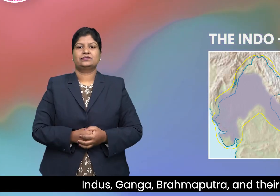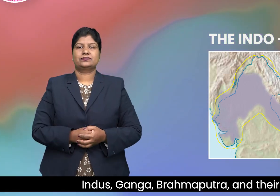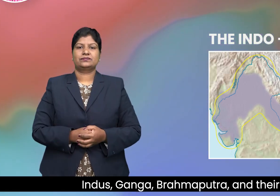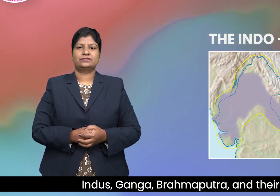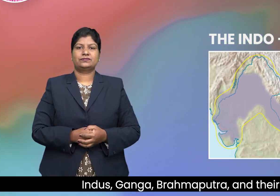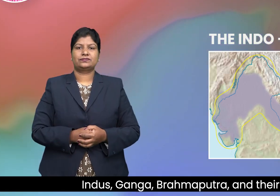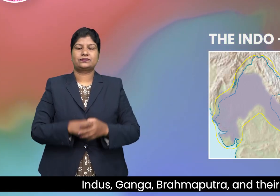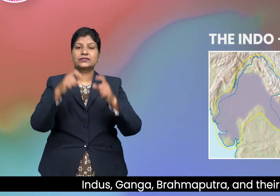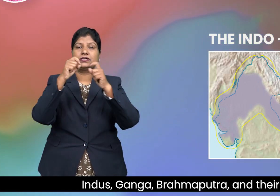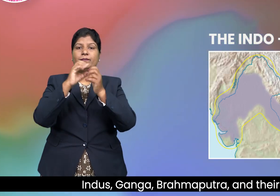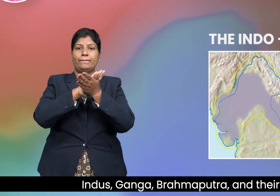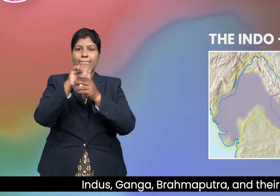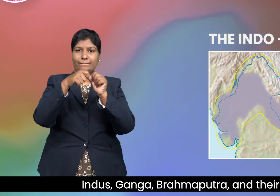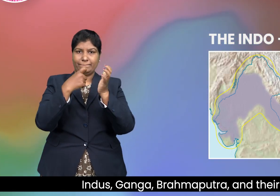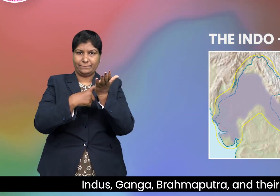Brahmaputra